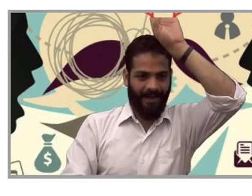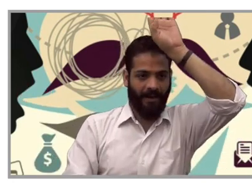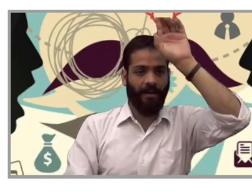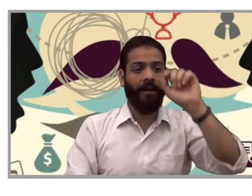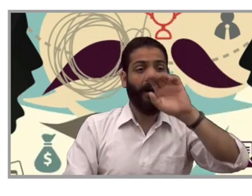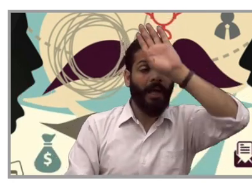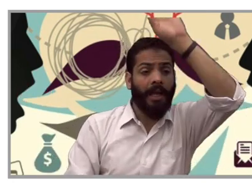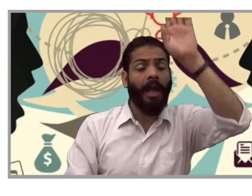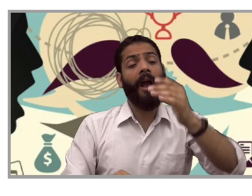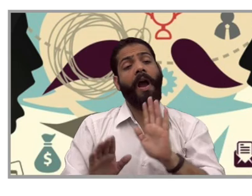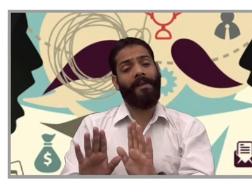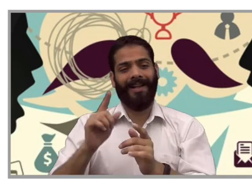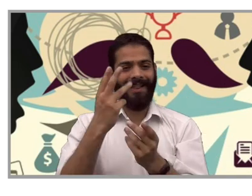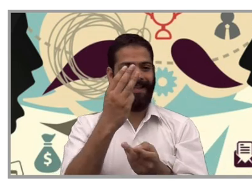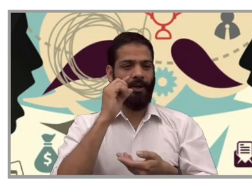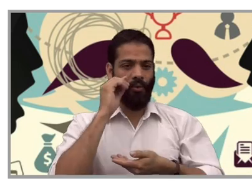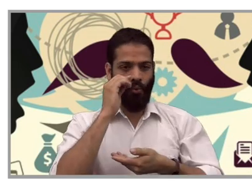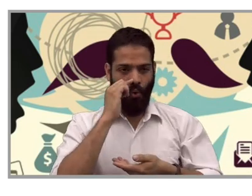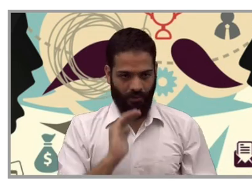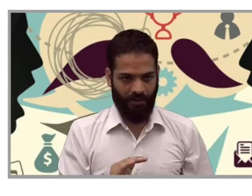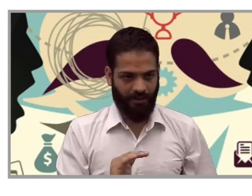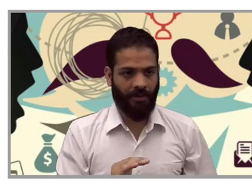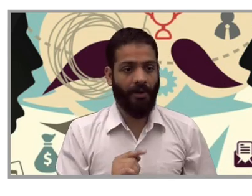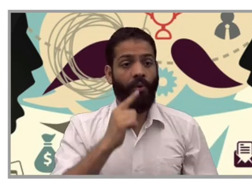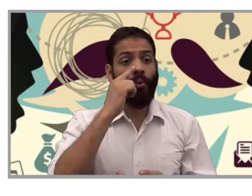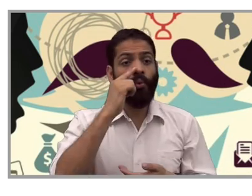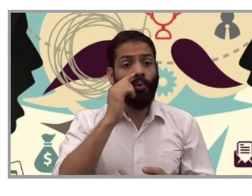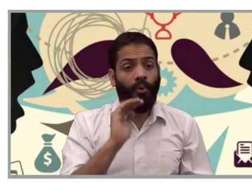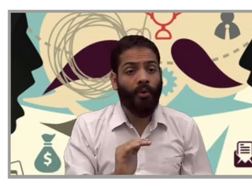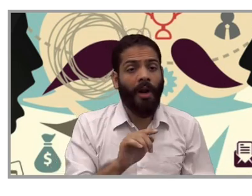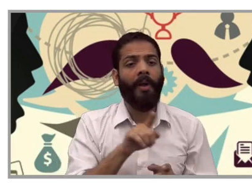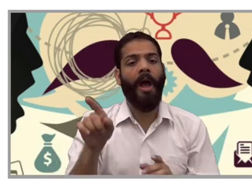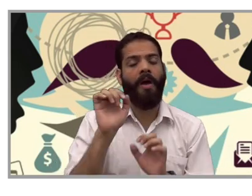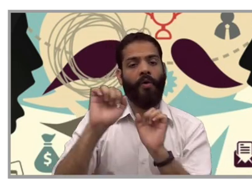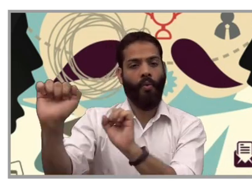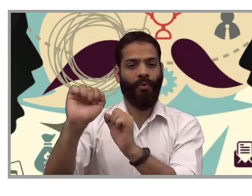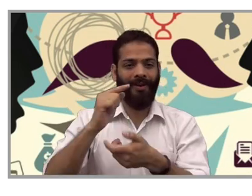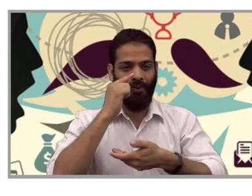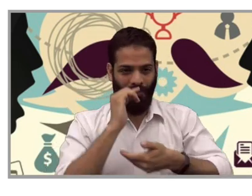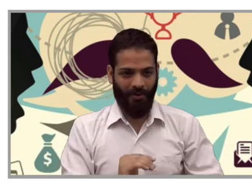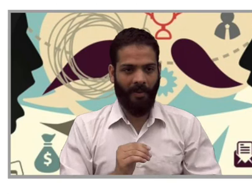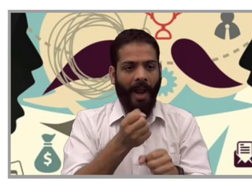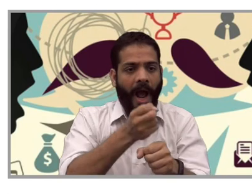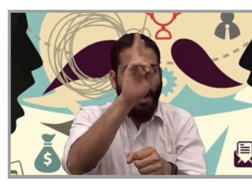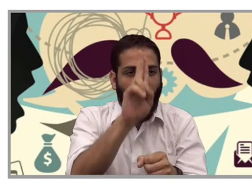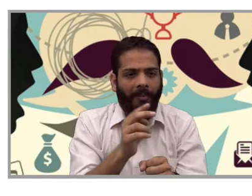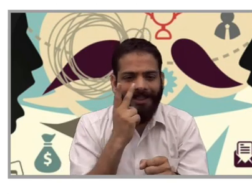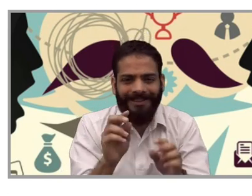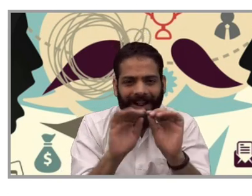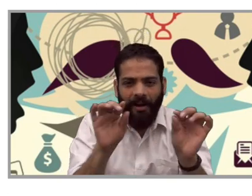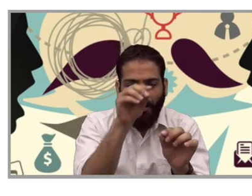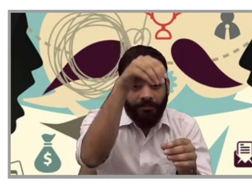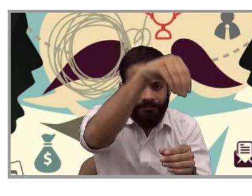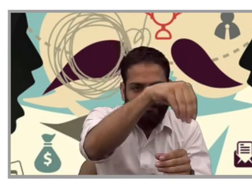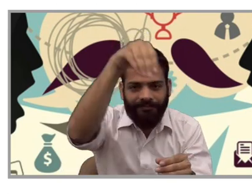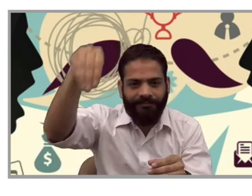introduces the referent in a discourse and refers to any king. On the contrary, the phrase,